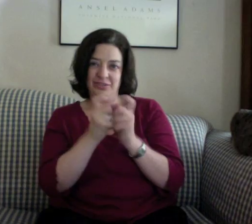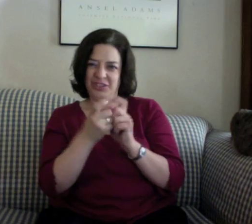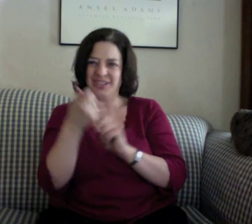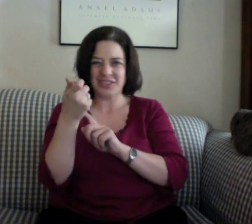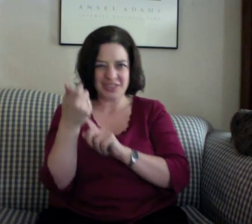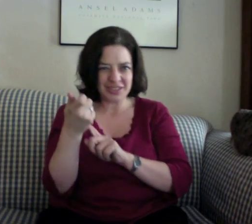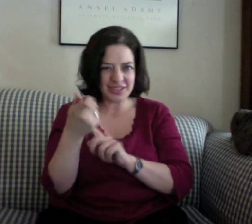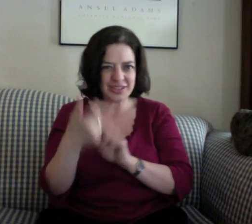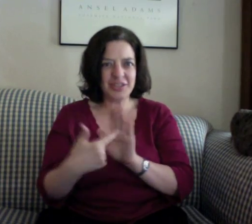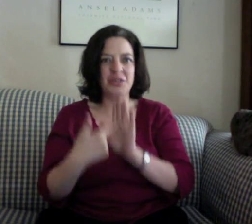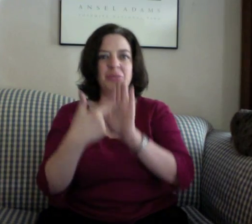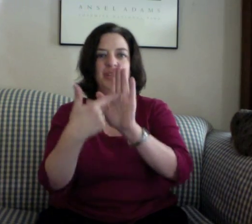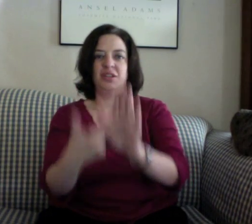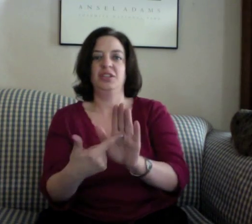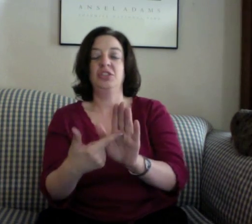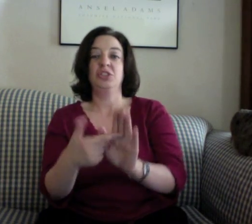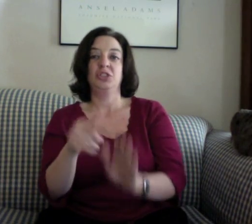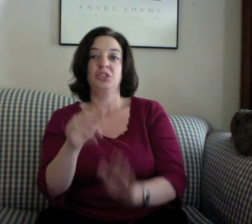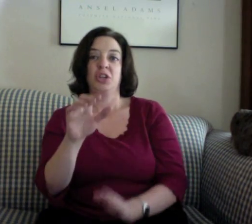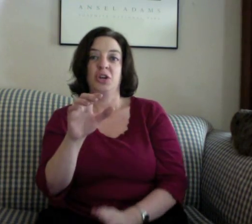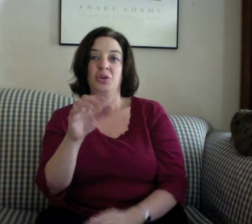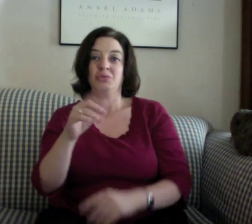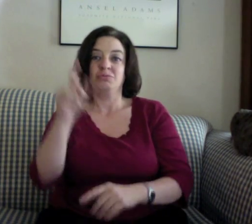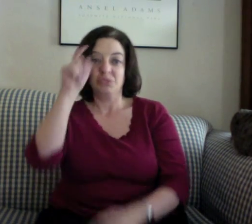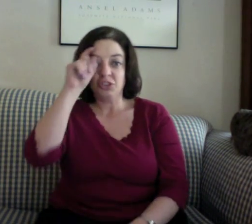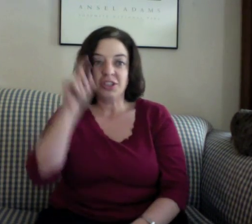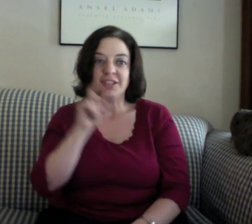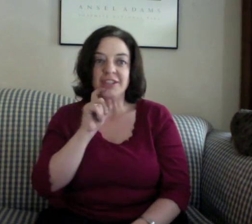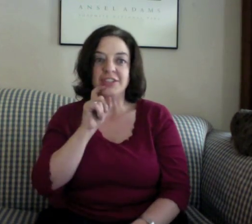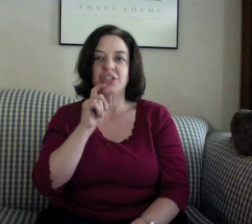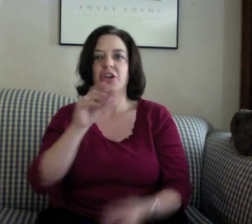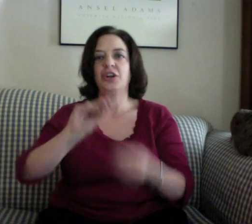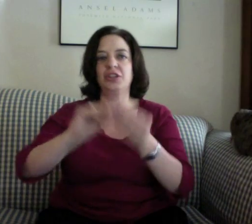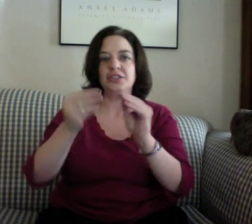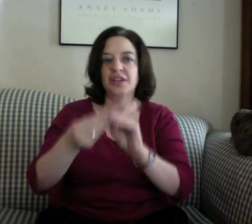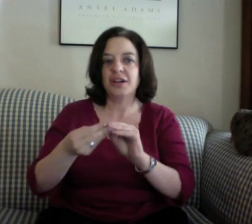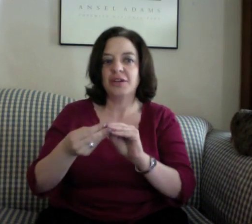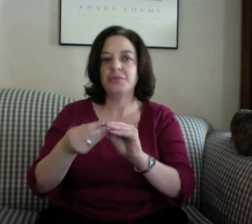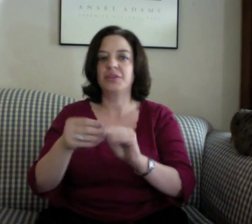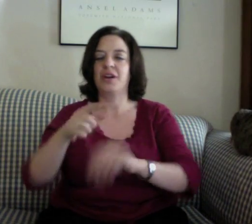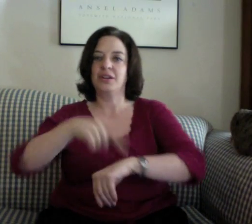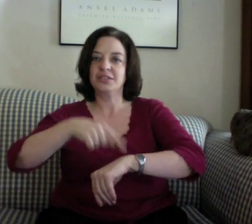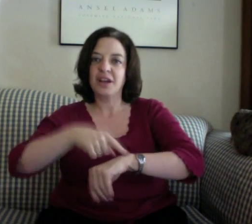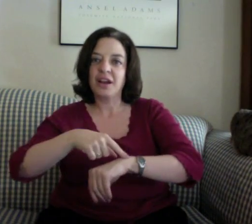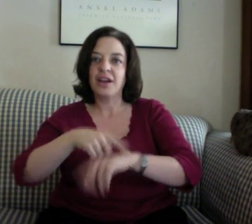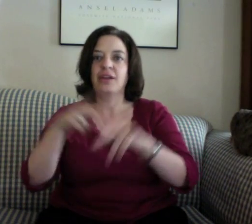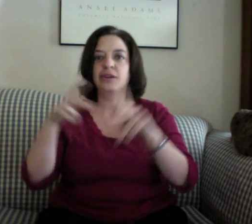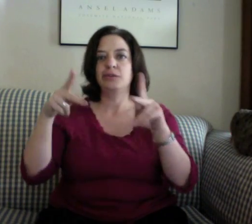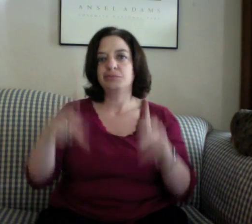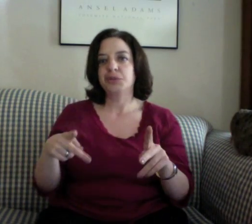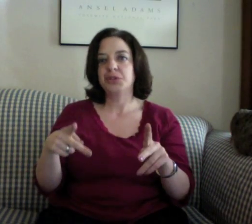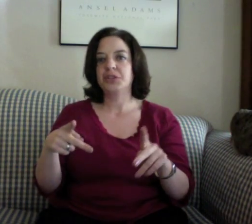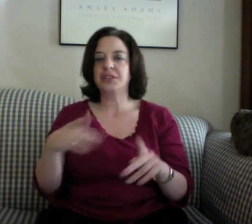The word itself can be changed just a little bit to show gender, number, time,